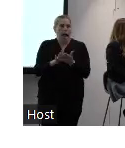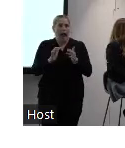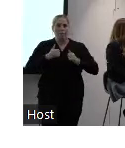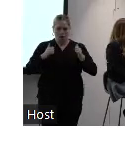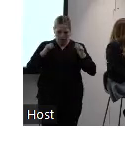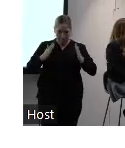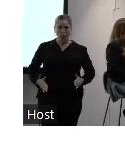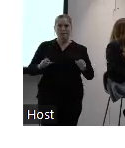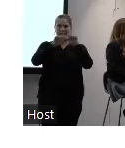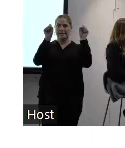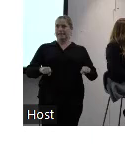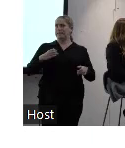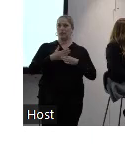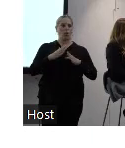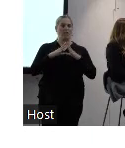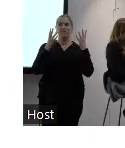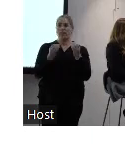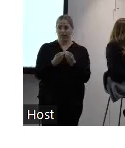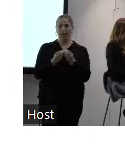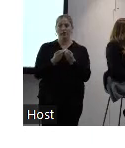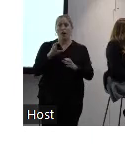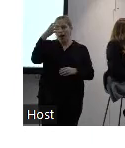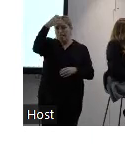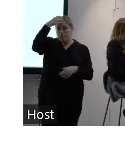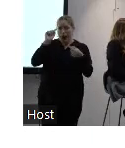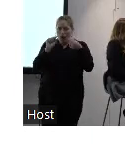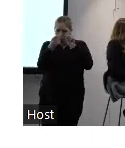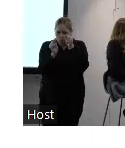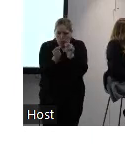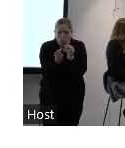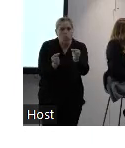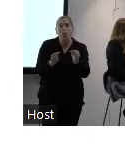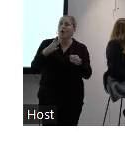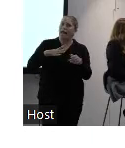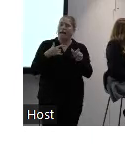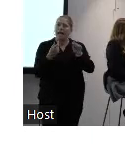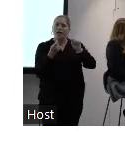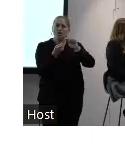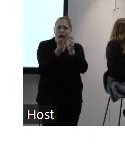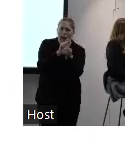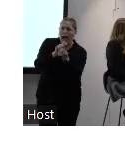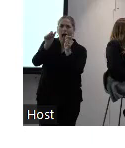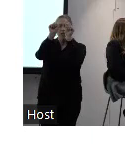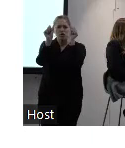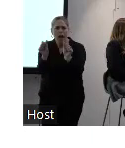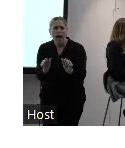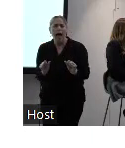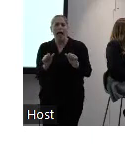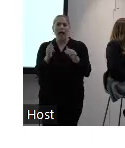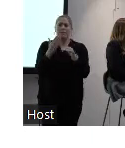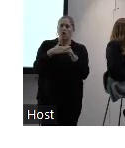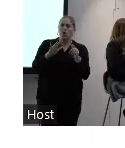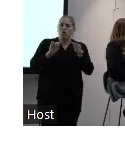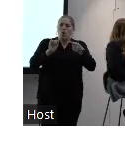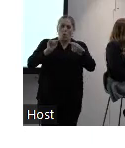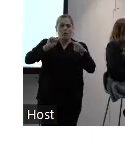running. These circuits need to be shaped and rewired and developed to